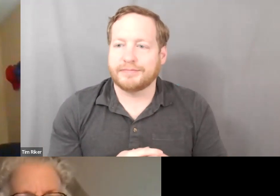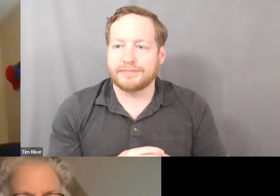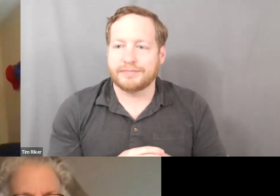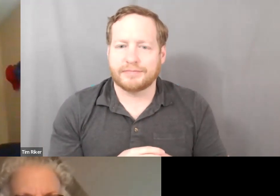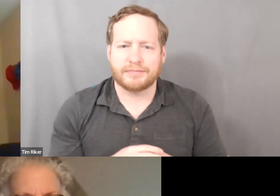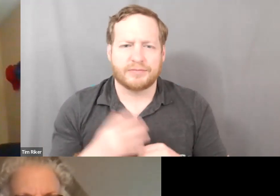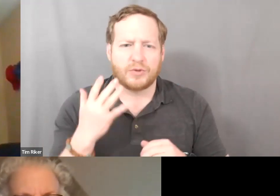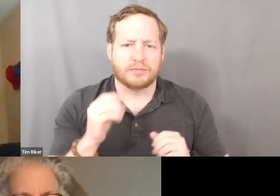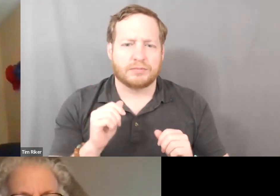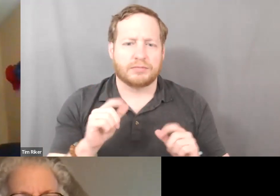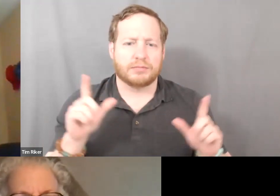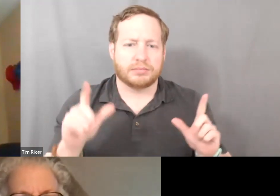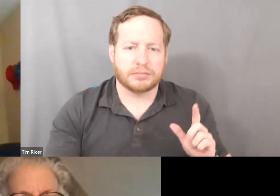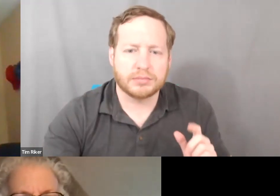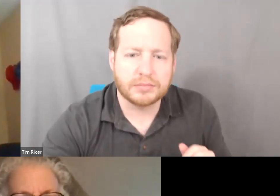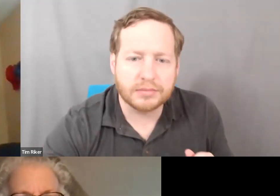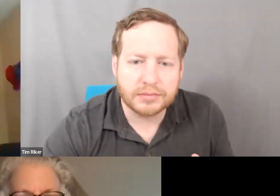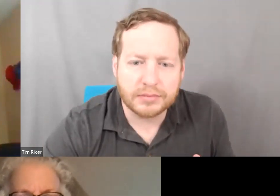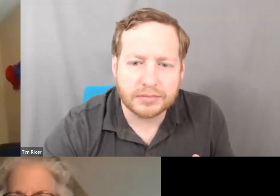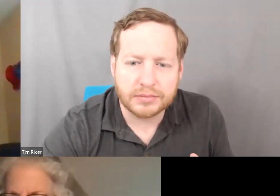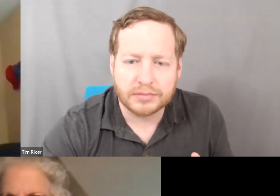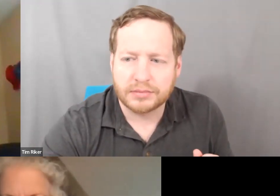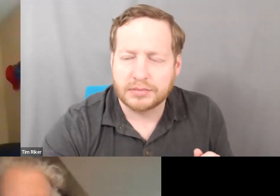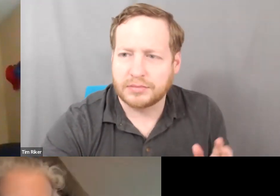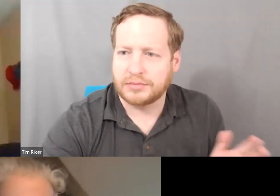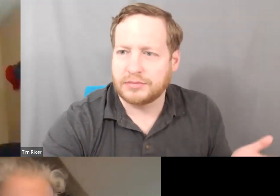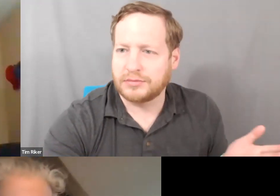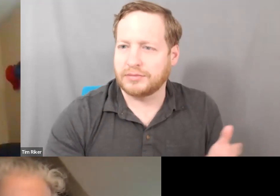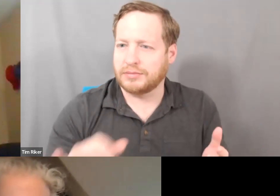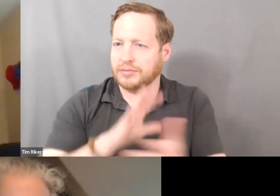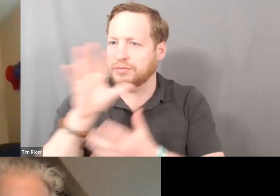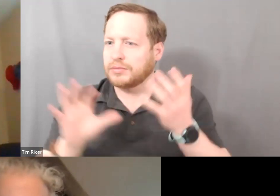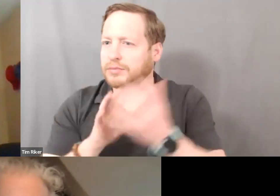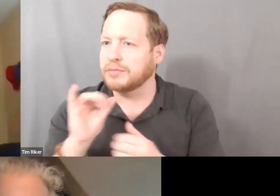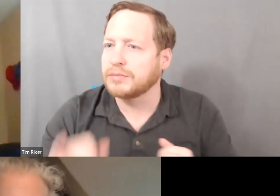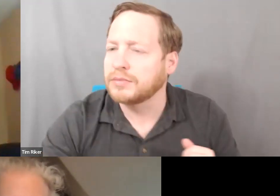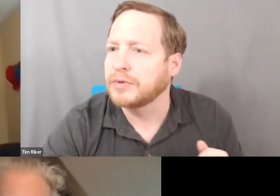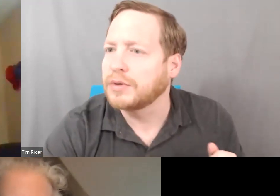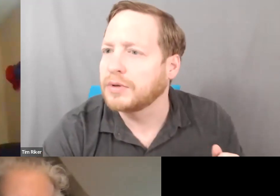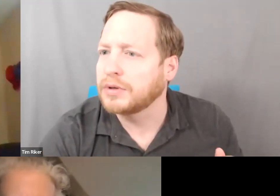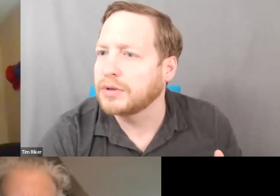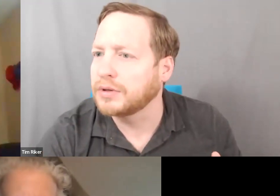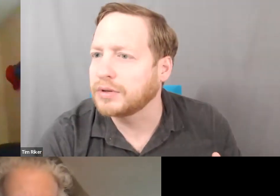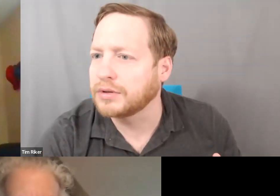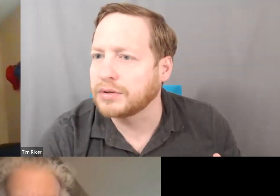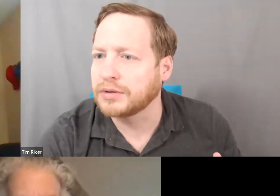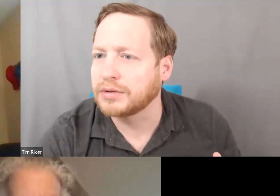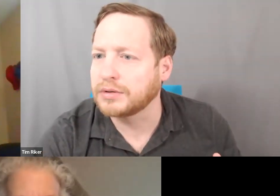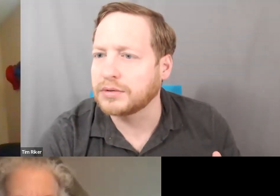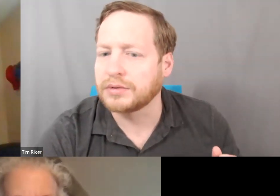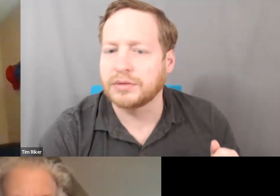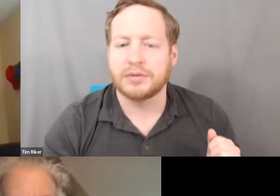ongoing series. I think I just got spotlit. Now I'm confused where we